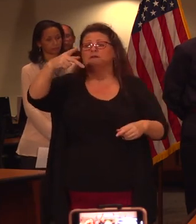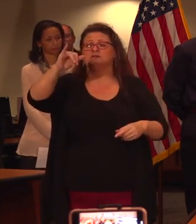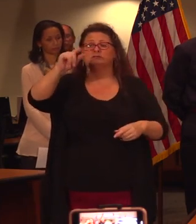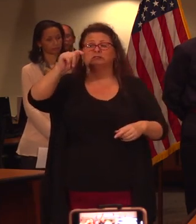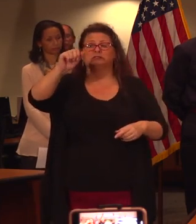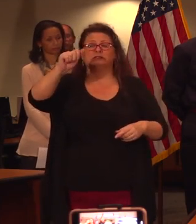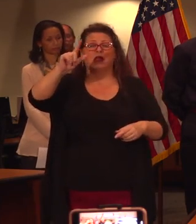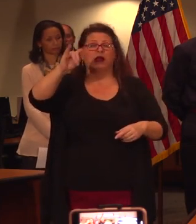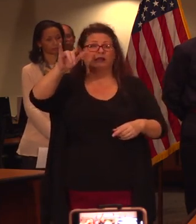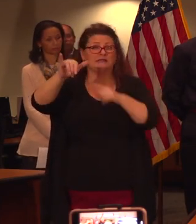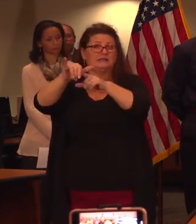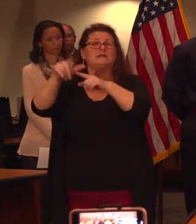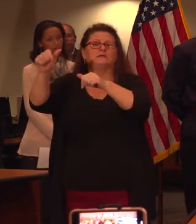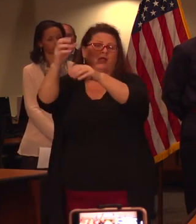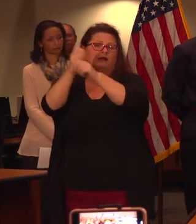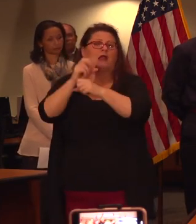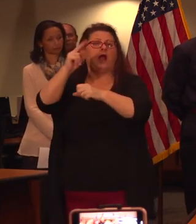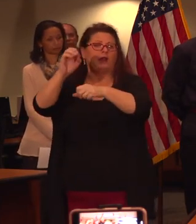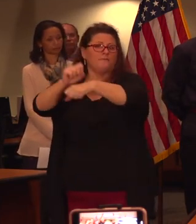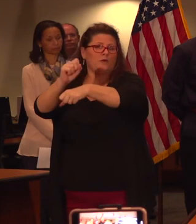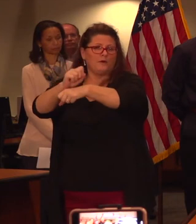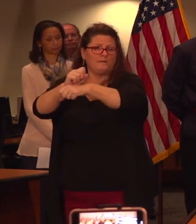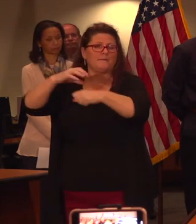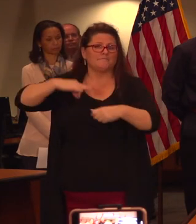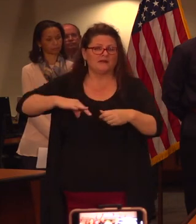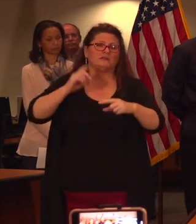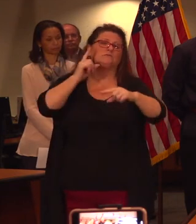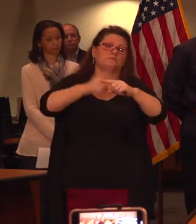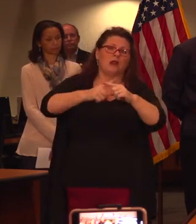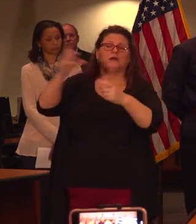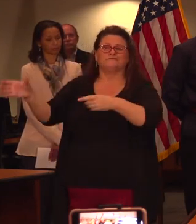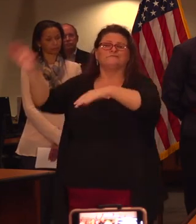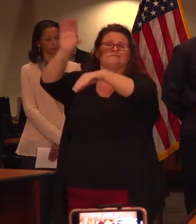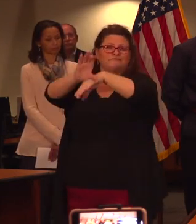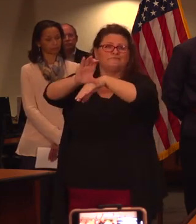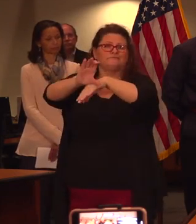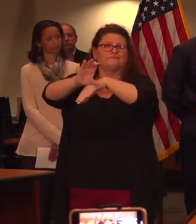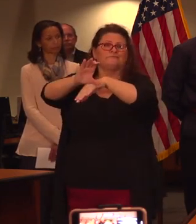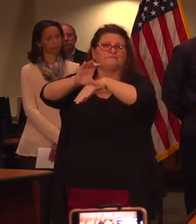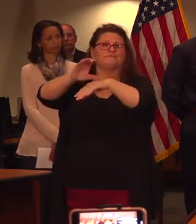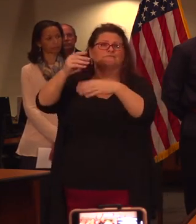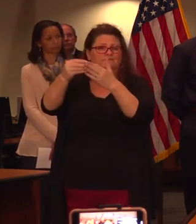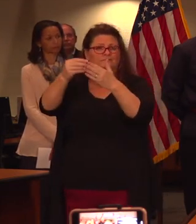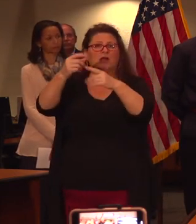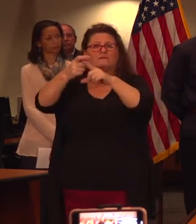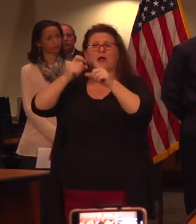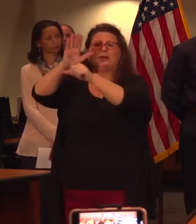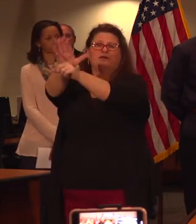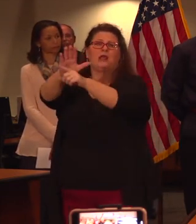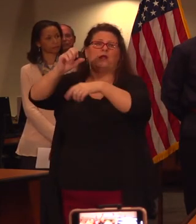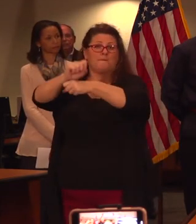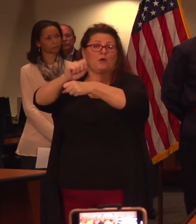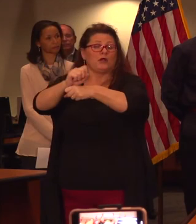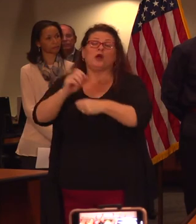their unemployment insurance benefit, and then they get an additional stipend on top of that from their employers. They're allowed to do that, which is normally